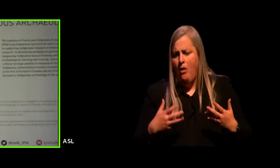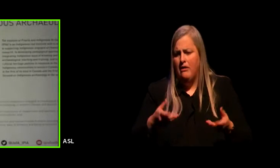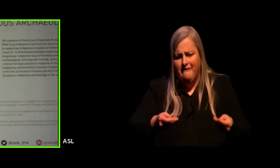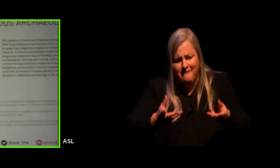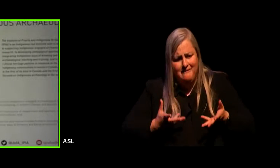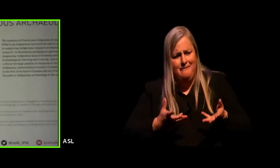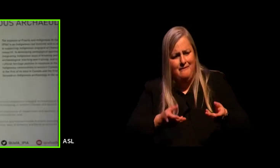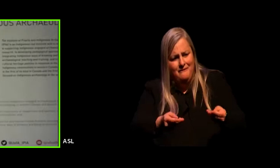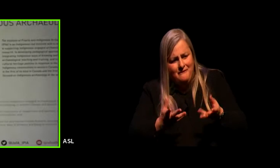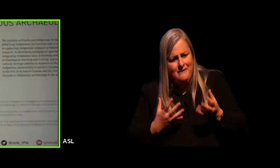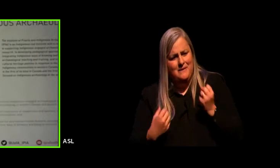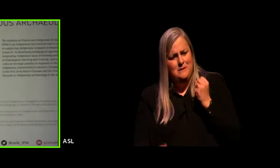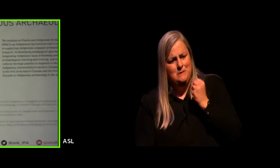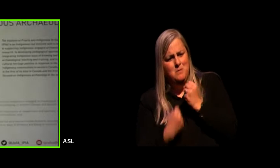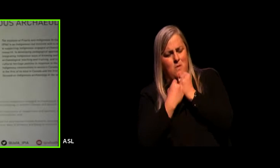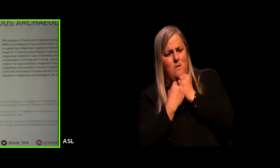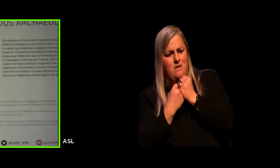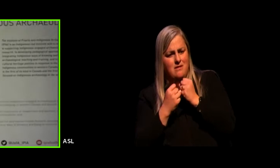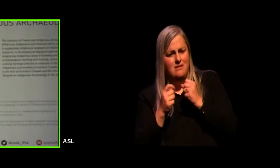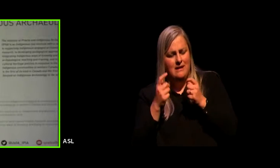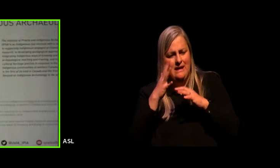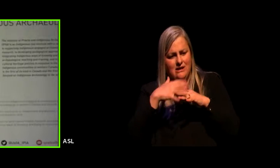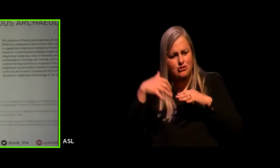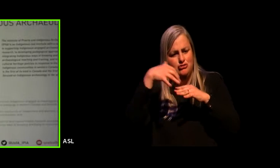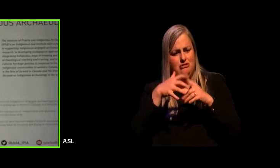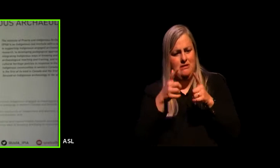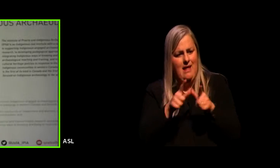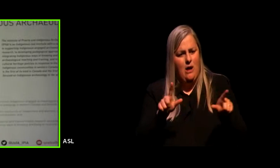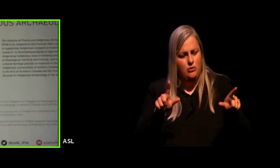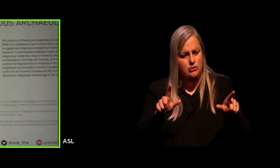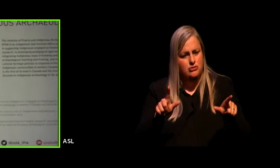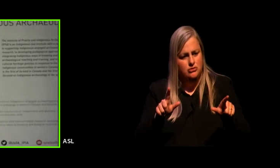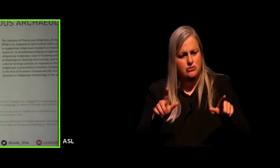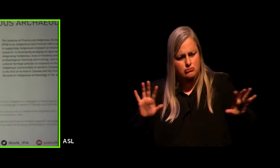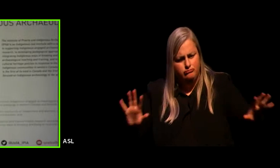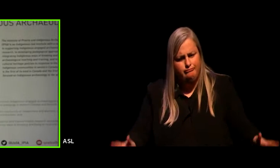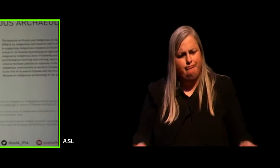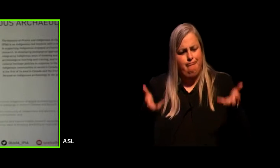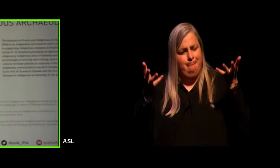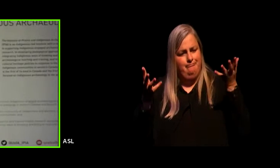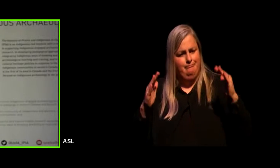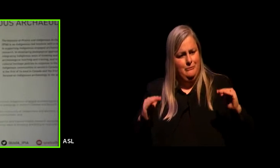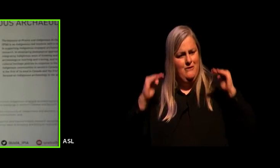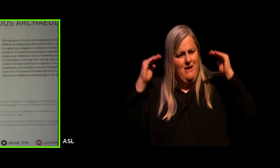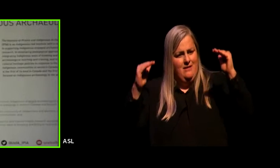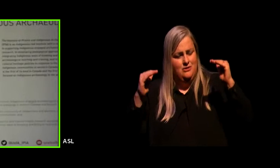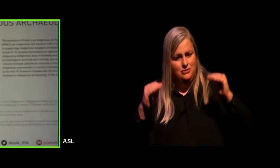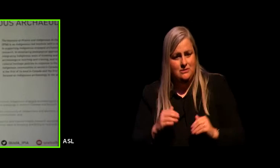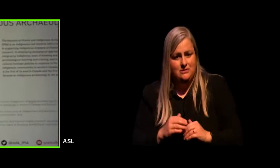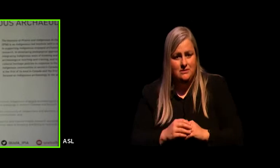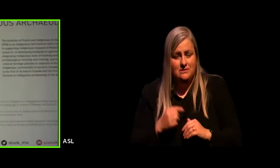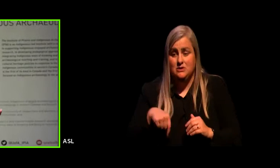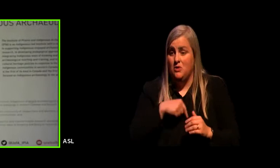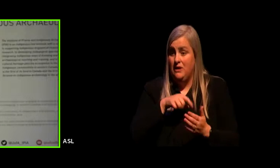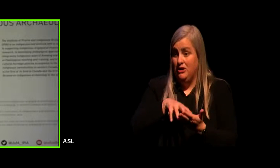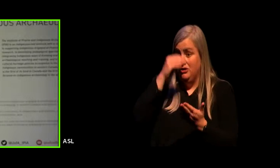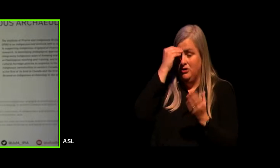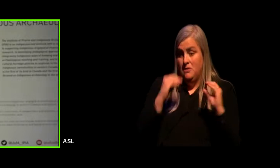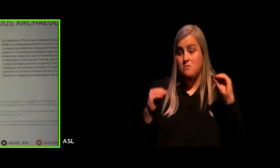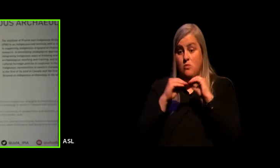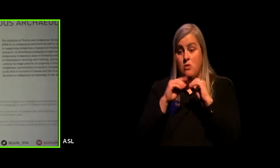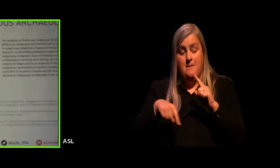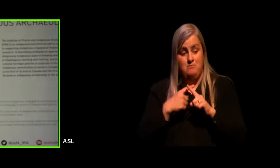the Indigenous language revitalization here at the university. So we had an opportunity to learn a little bit more about this initiative and an opportunity